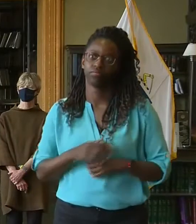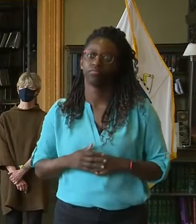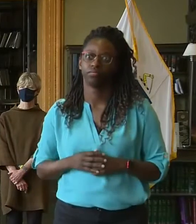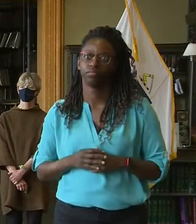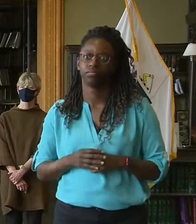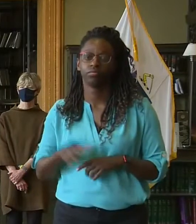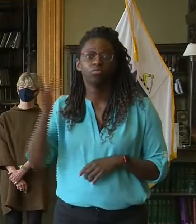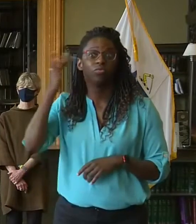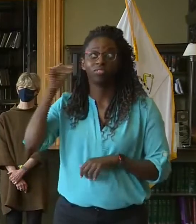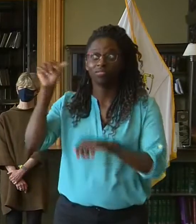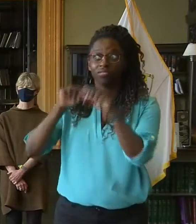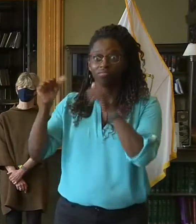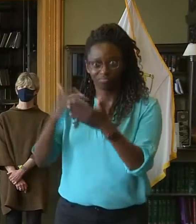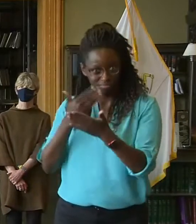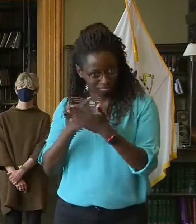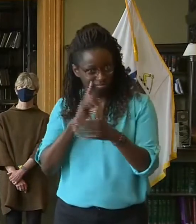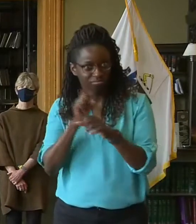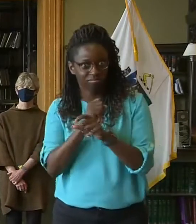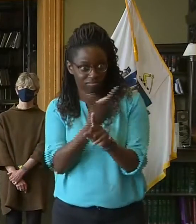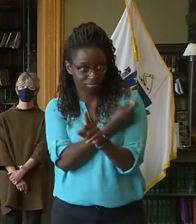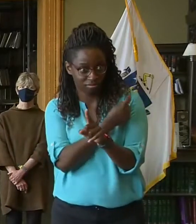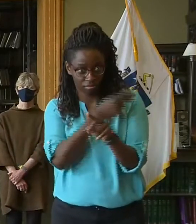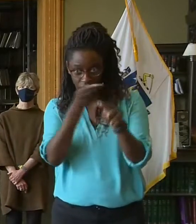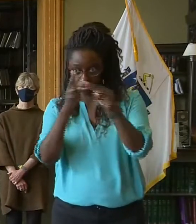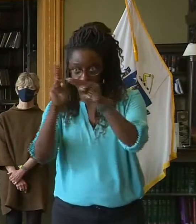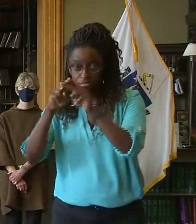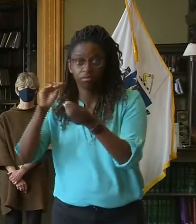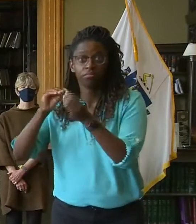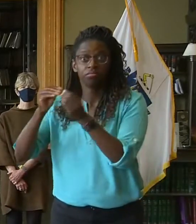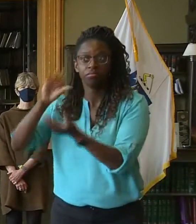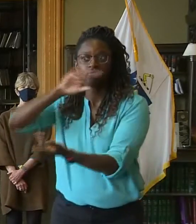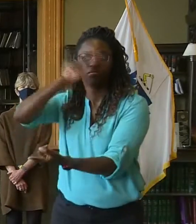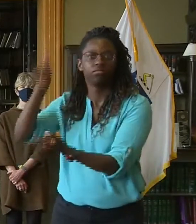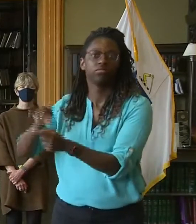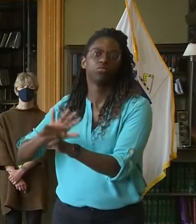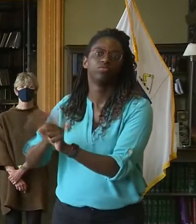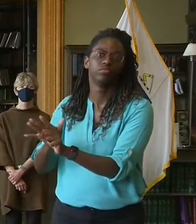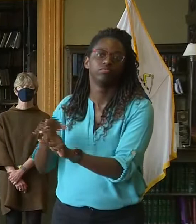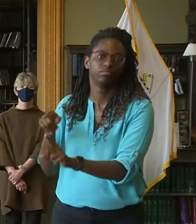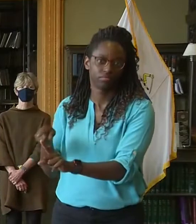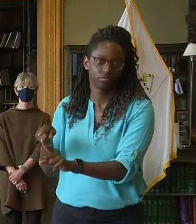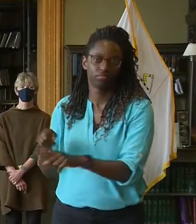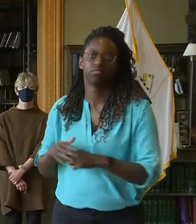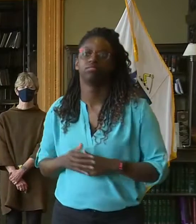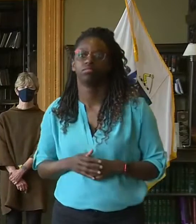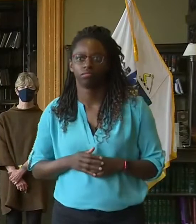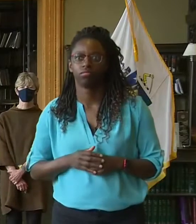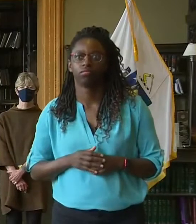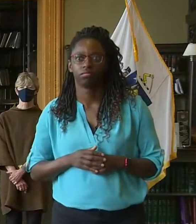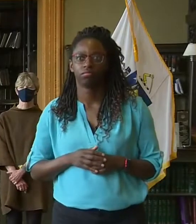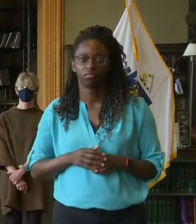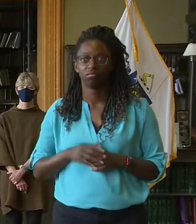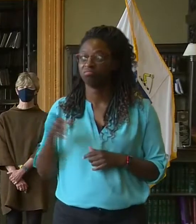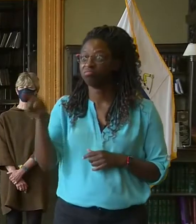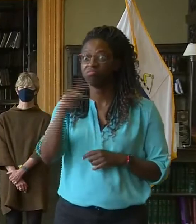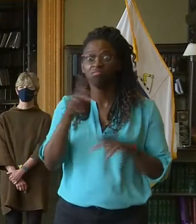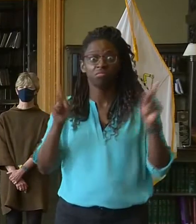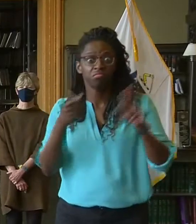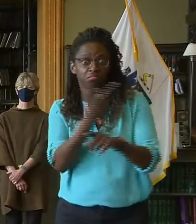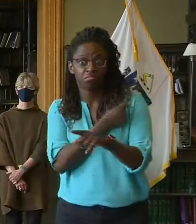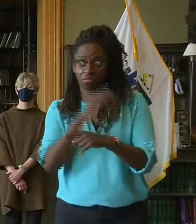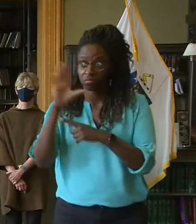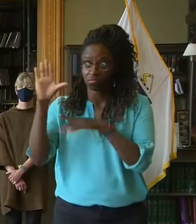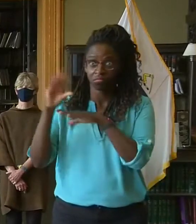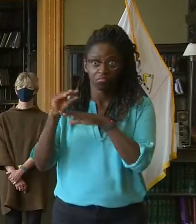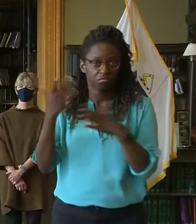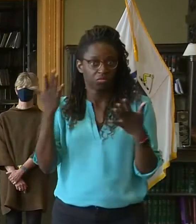unlikely to spread the virus to others. Getting vaccinated is the best way to protect you, your family, and your